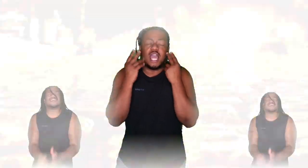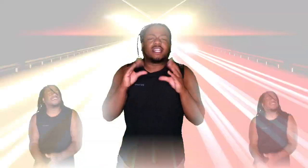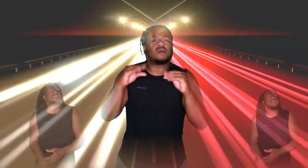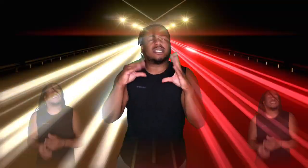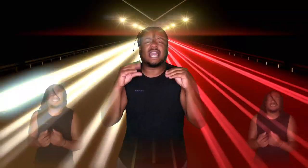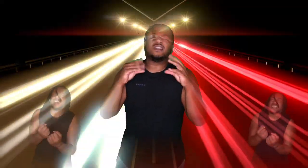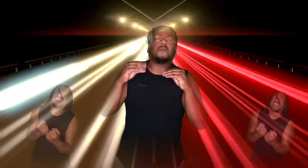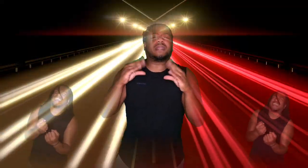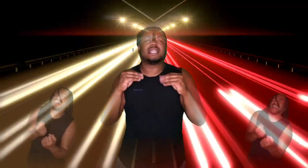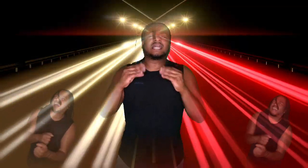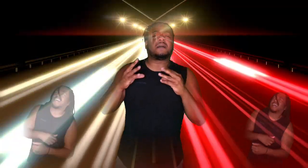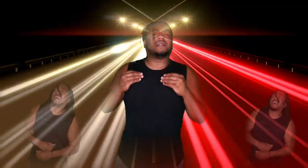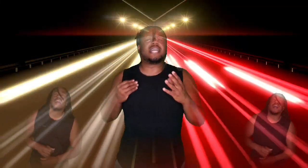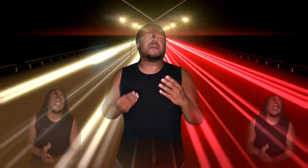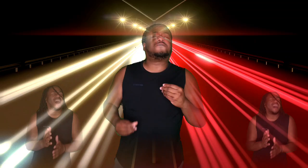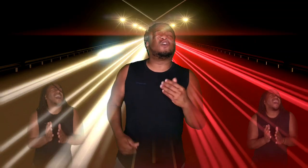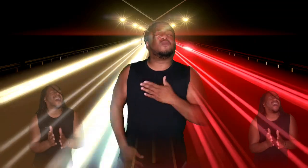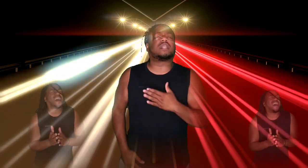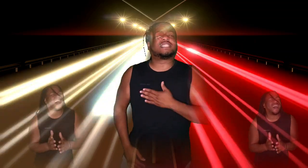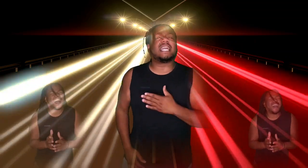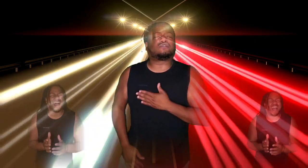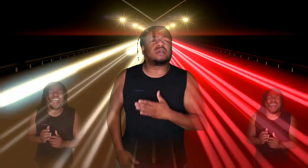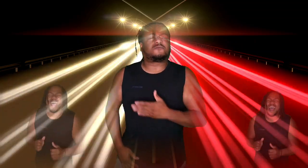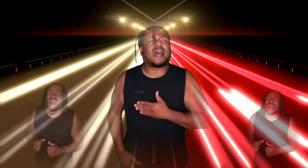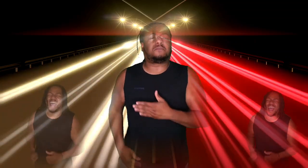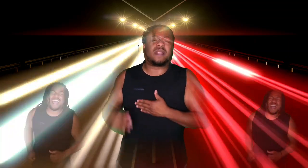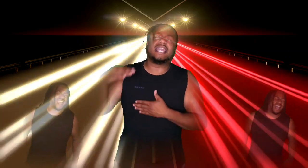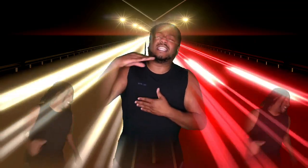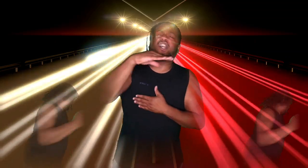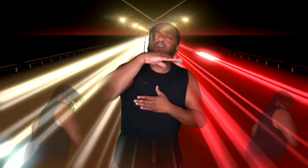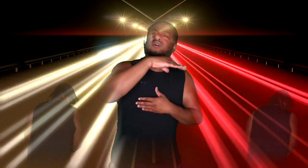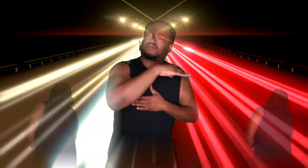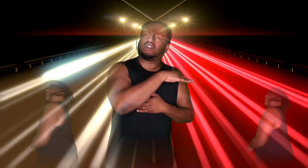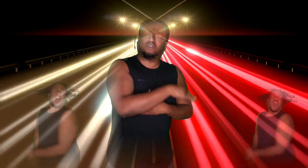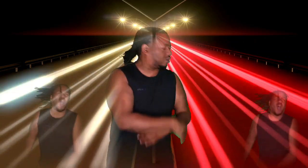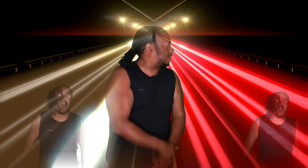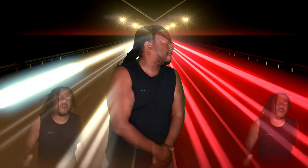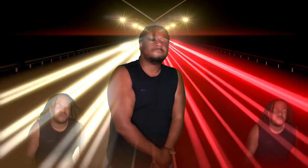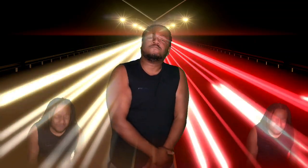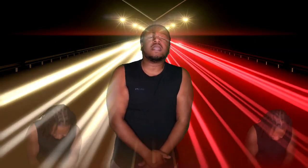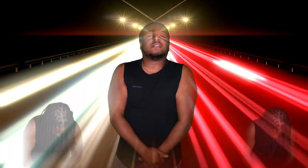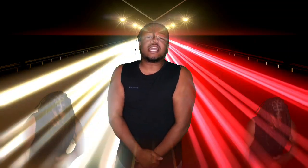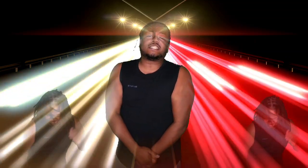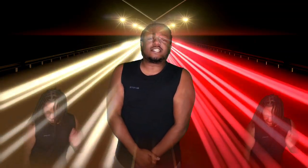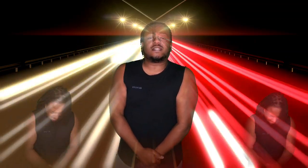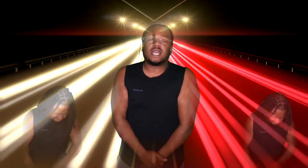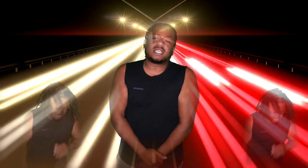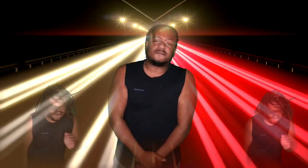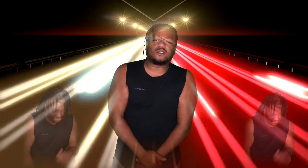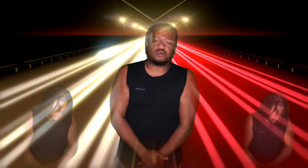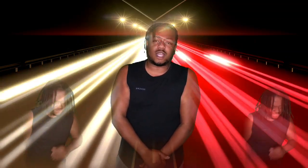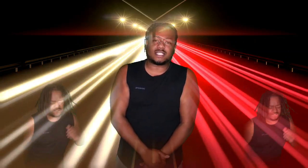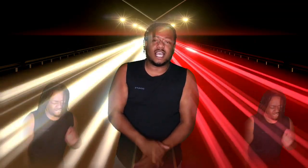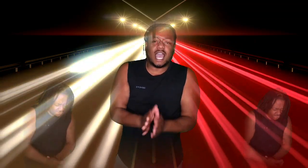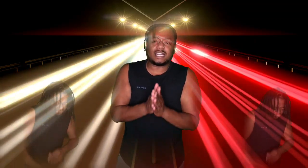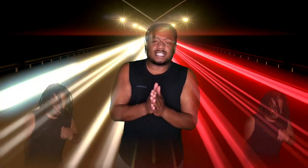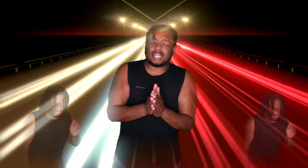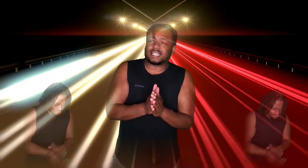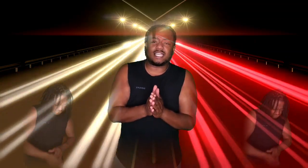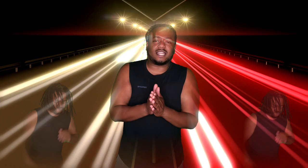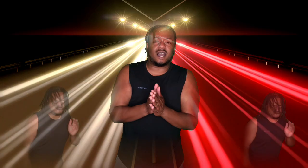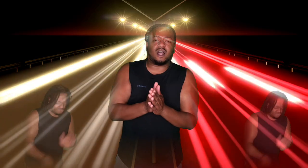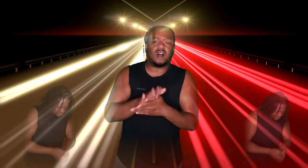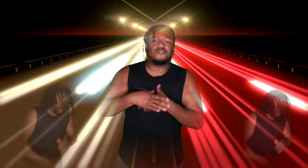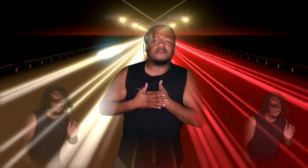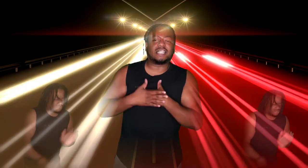screws. Talking down on me like I'm a damn fool. Wanna take trips, fly planes, and go on a cruise. That's it, give it a rest. I just had to